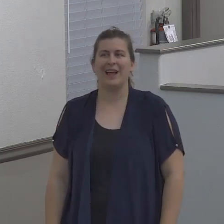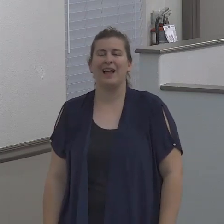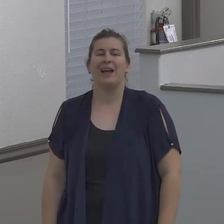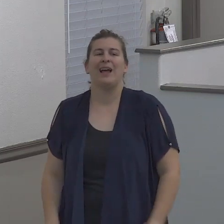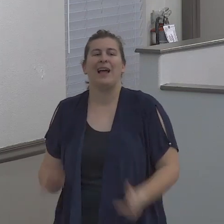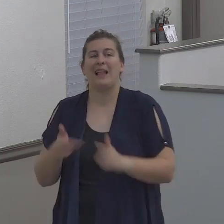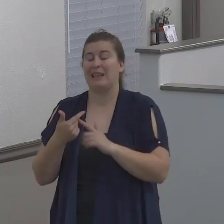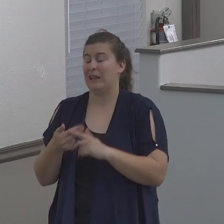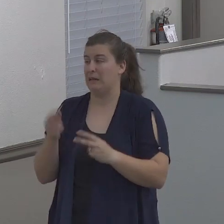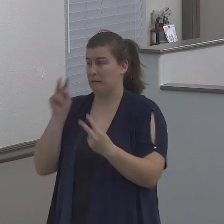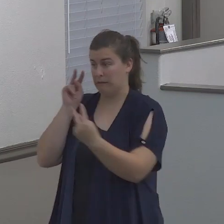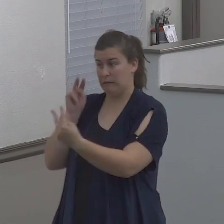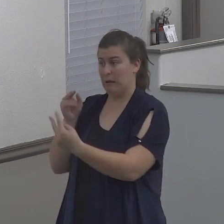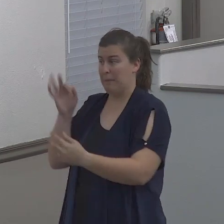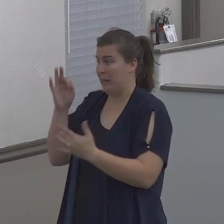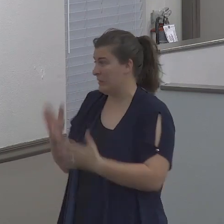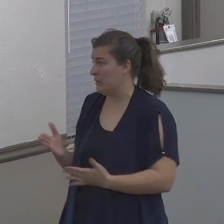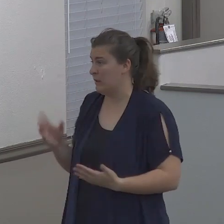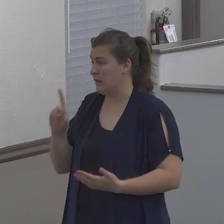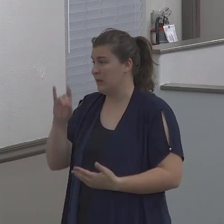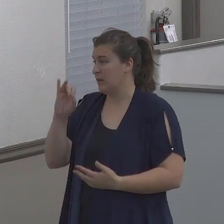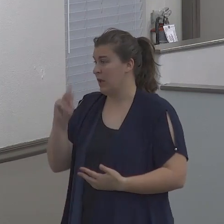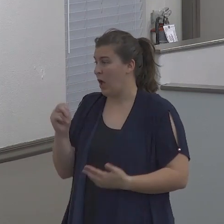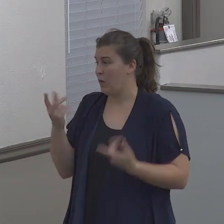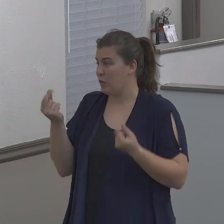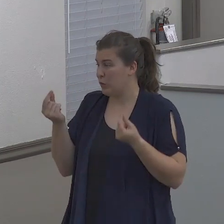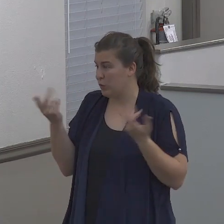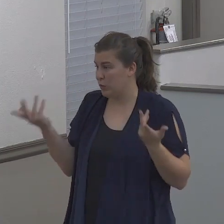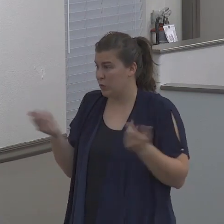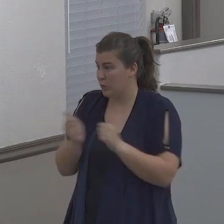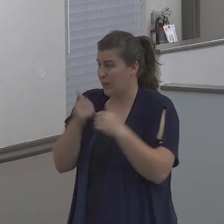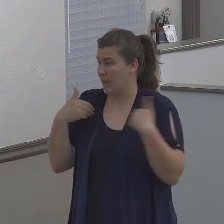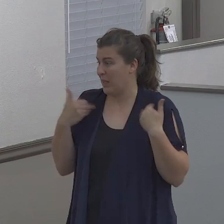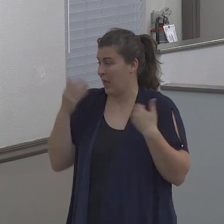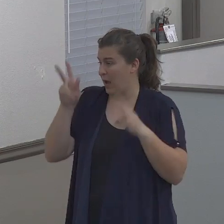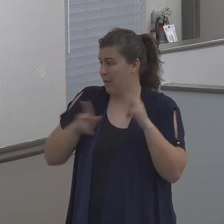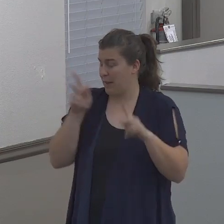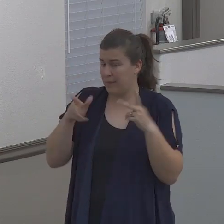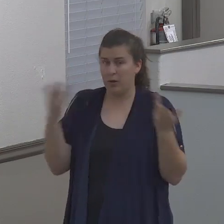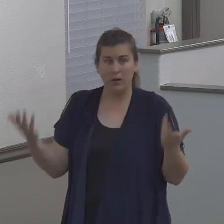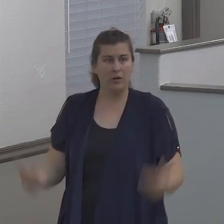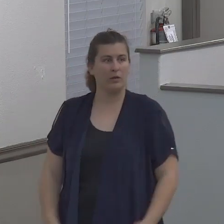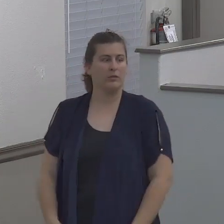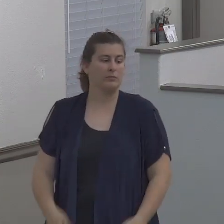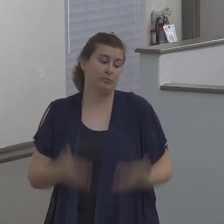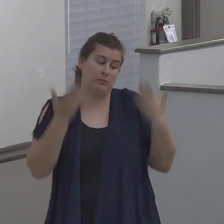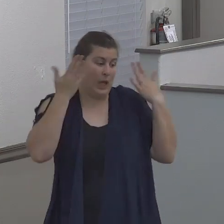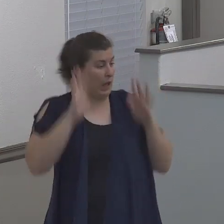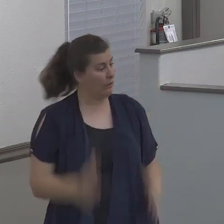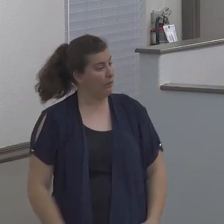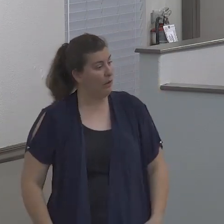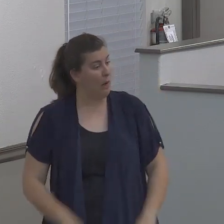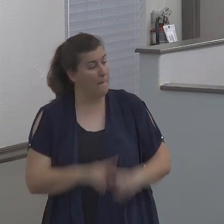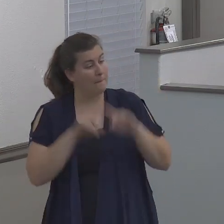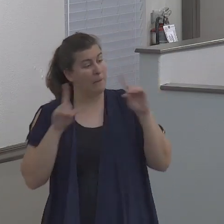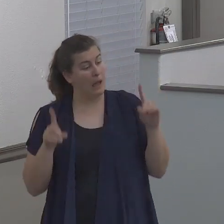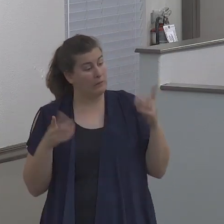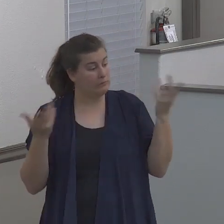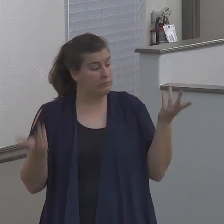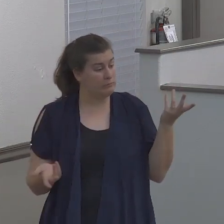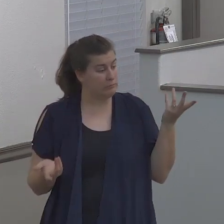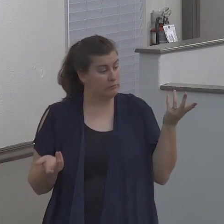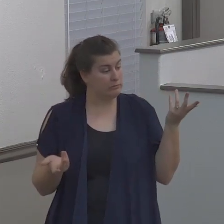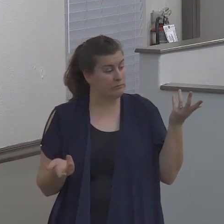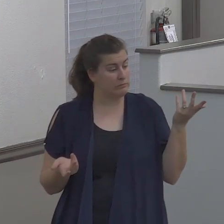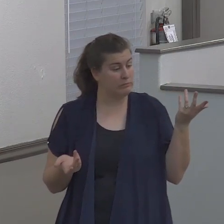to do that either. And all of a sudden, I'm looking at Pastor Dion. I said, Pastor, I don't know. What should I do with these young people? He said, well, Gary, I